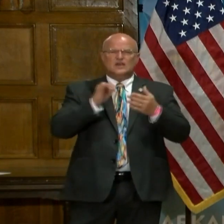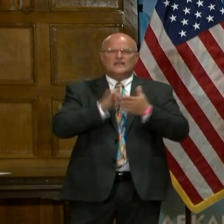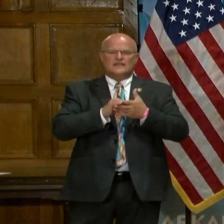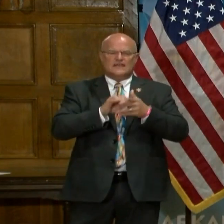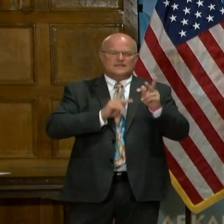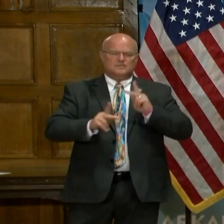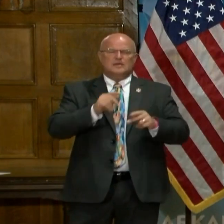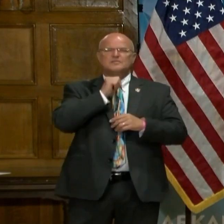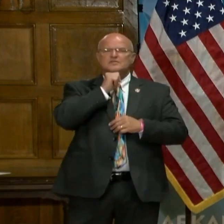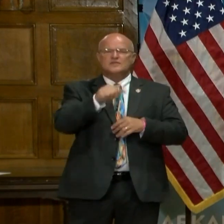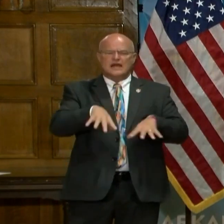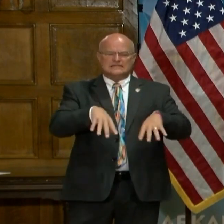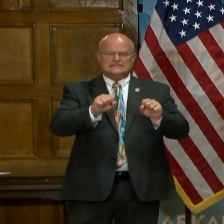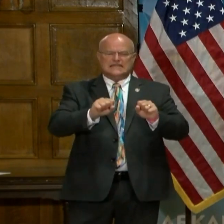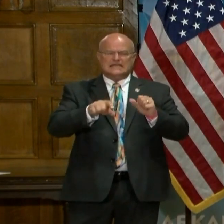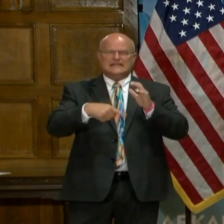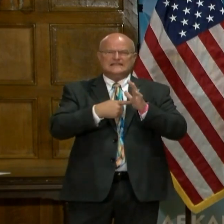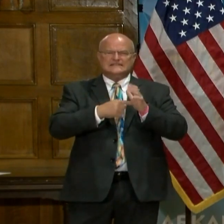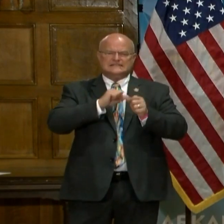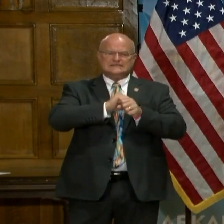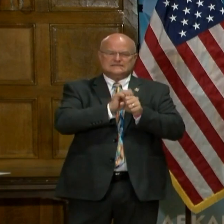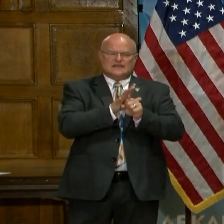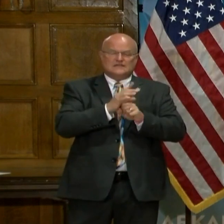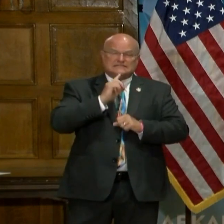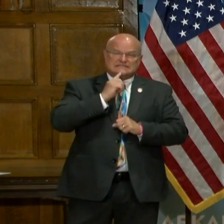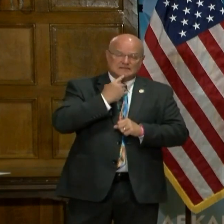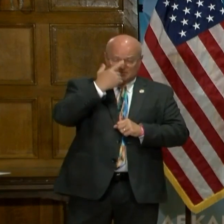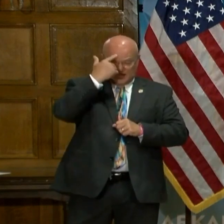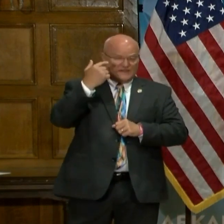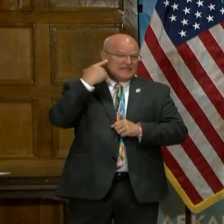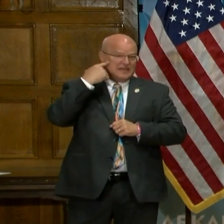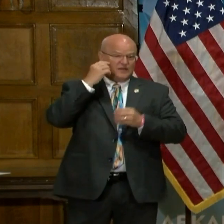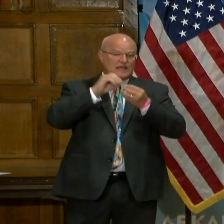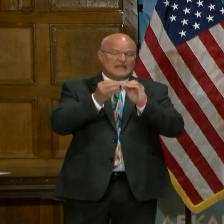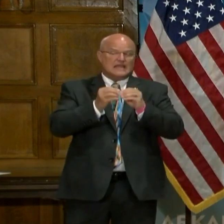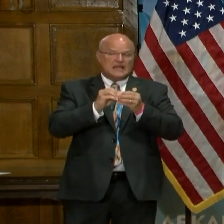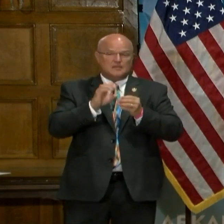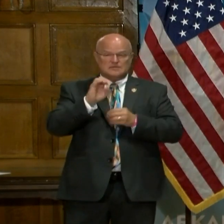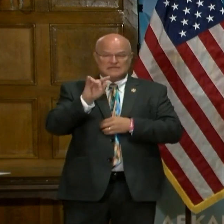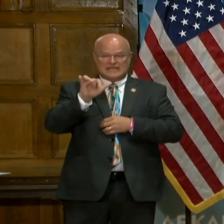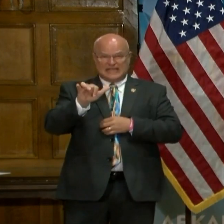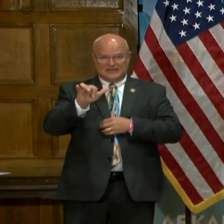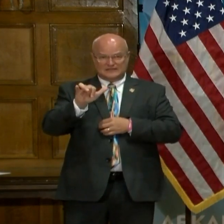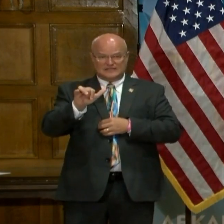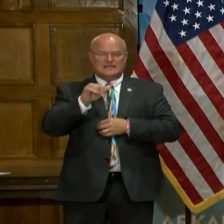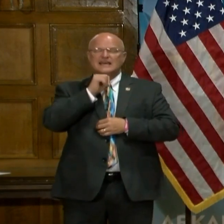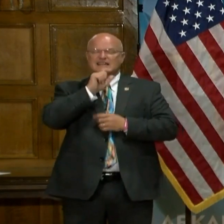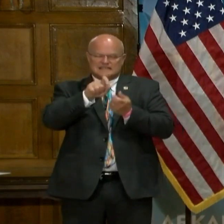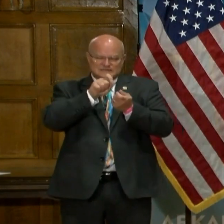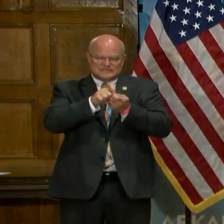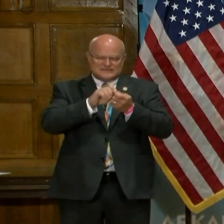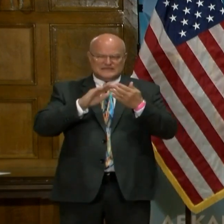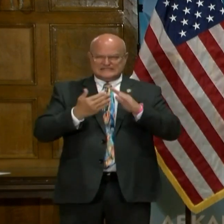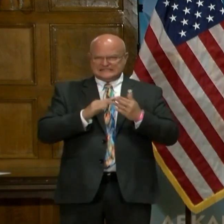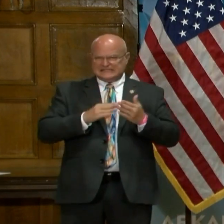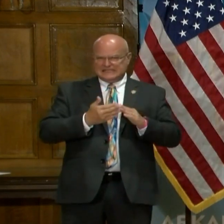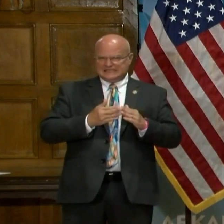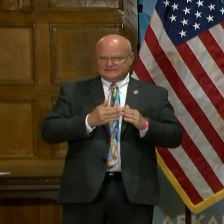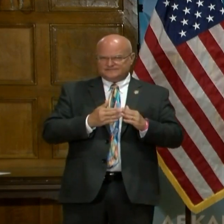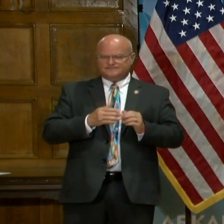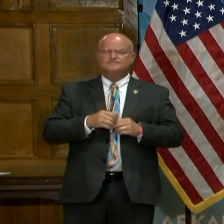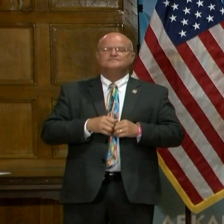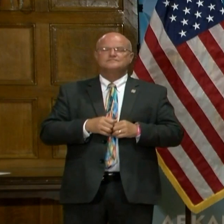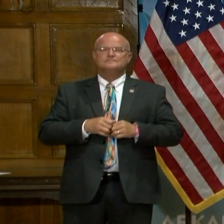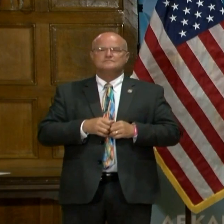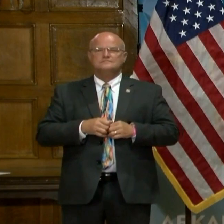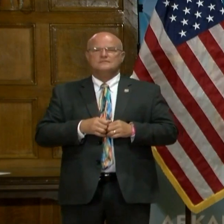their residents are not taking this virus as seriously because they keep hearing numbers from the county and not perhaps understanding